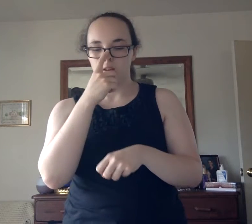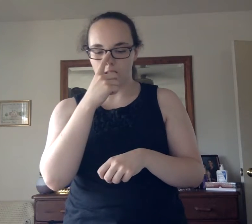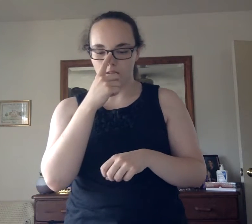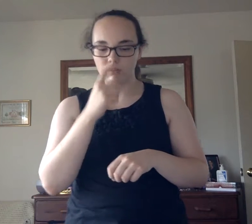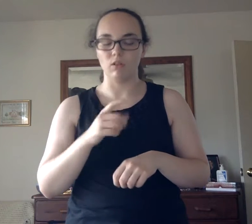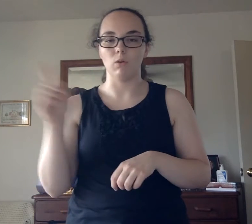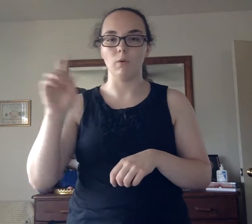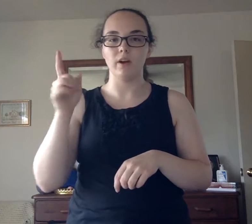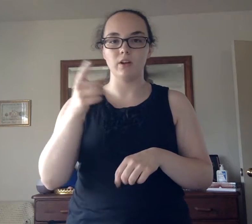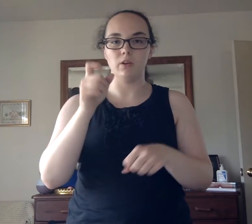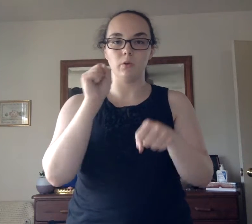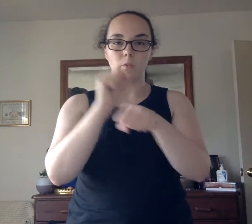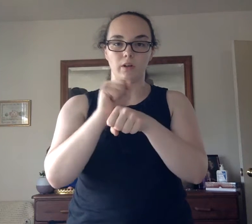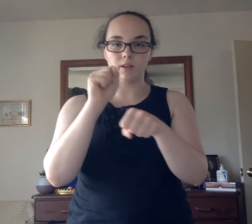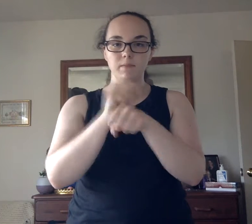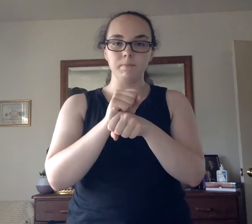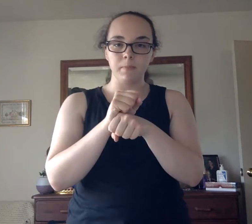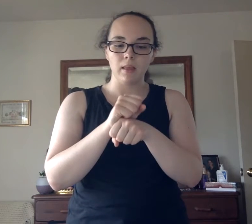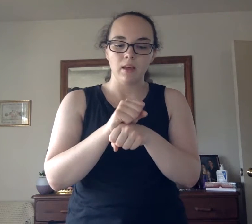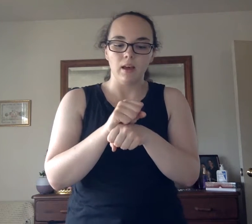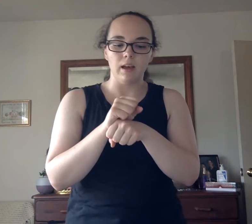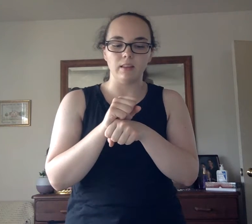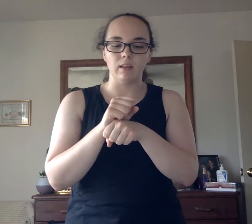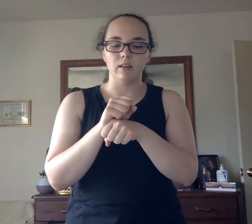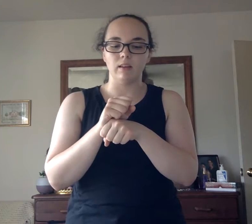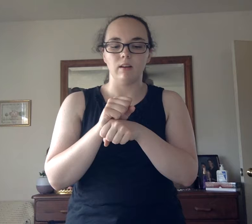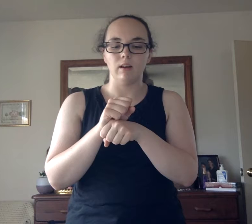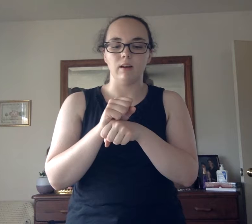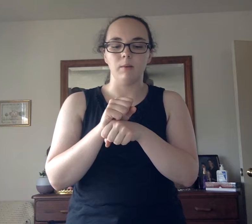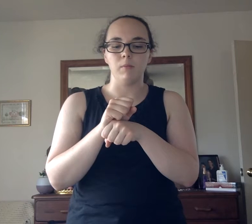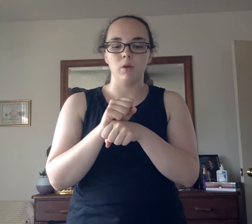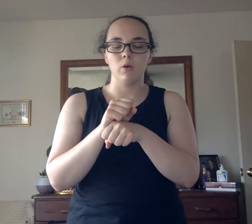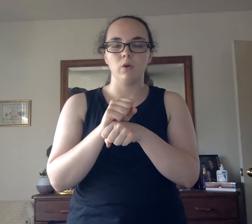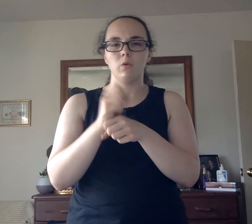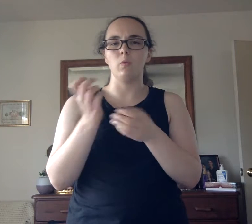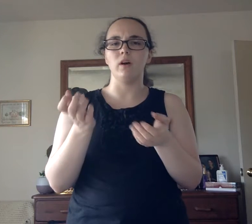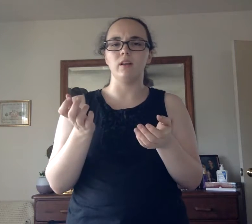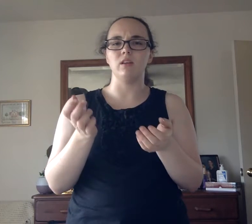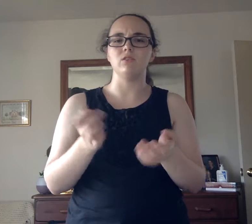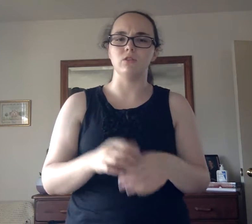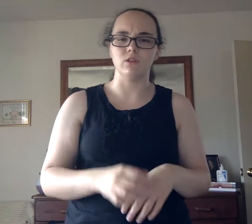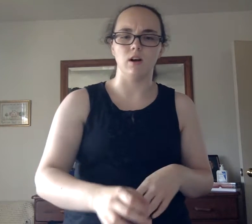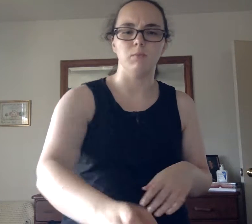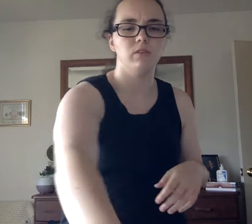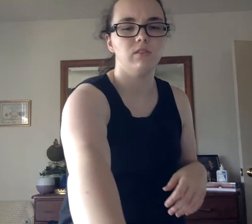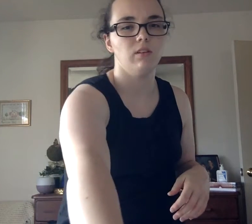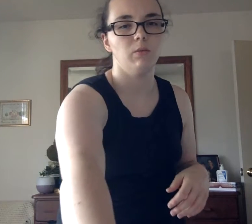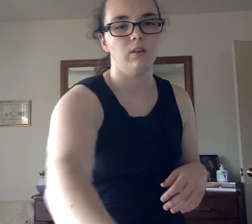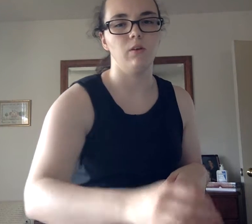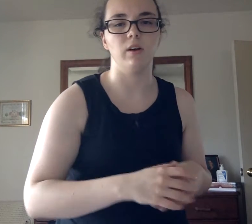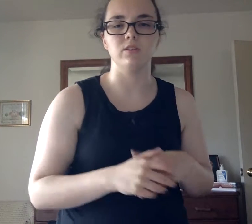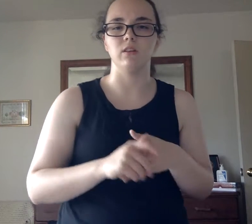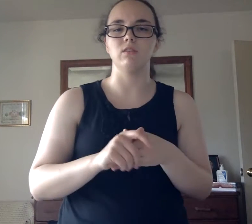Okay, so where do you work? And then what is your job was another one of the questions.